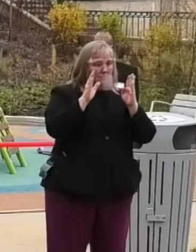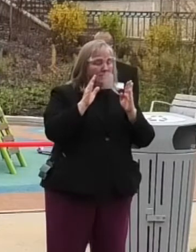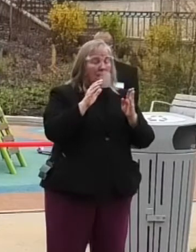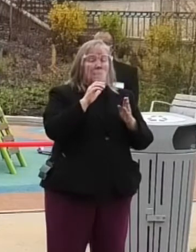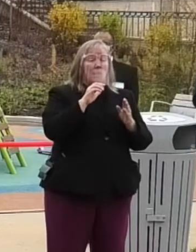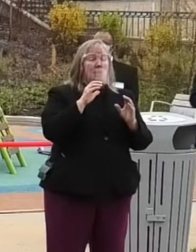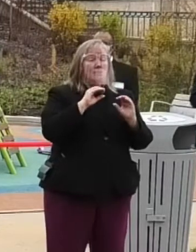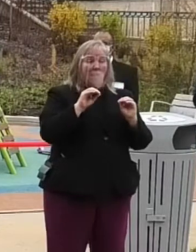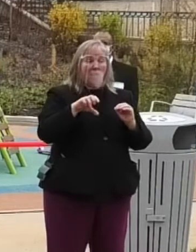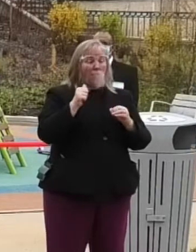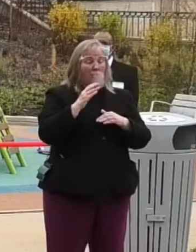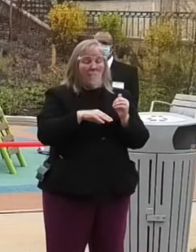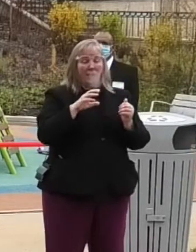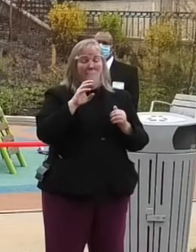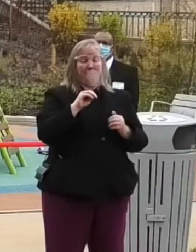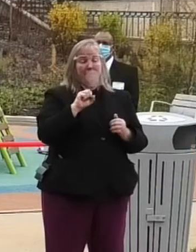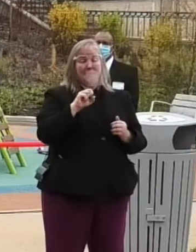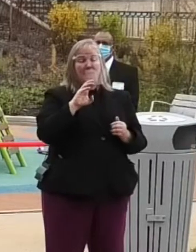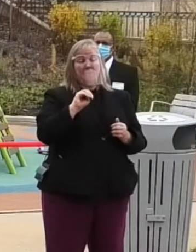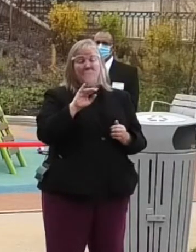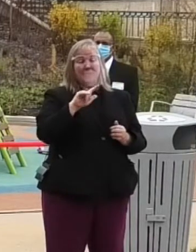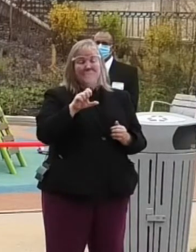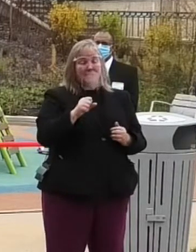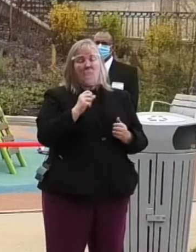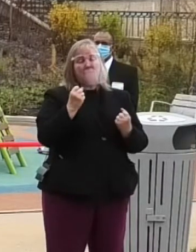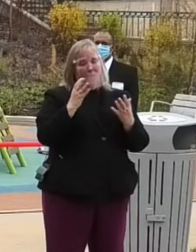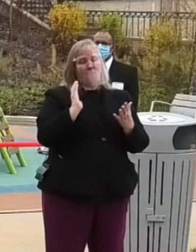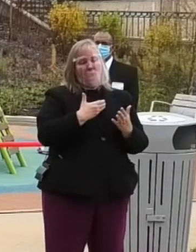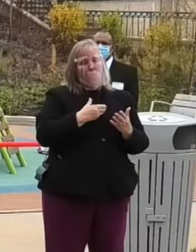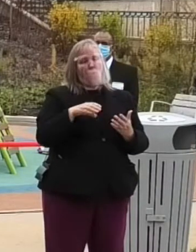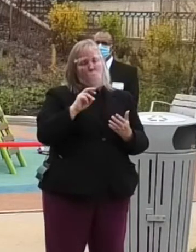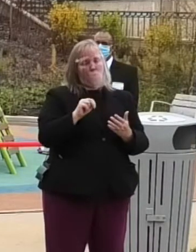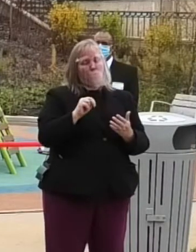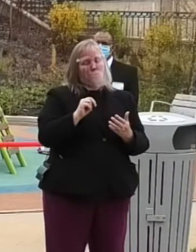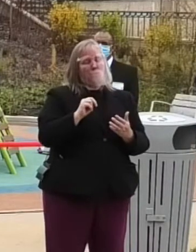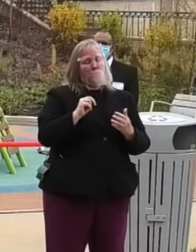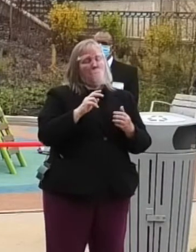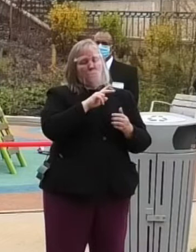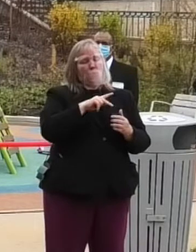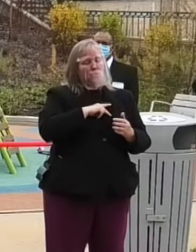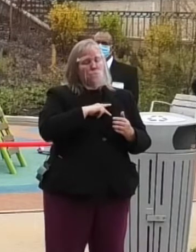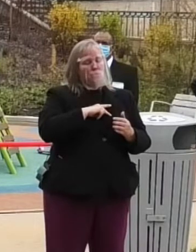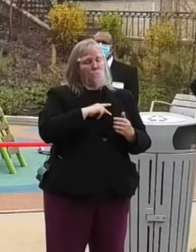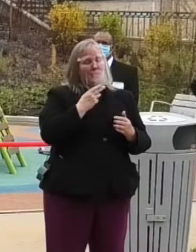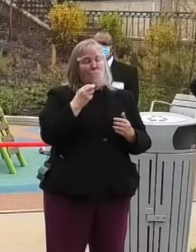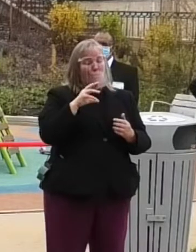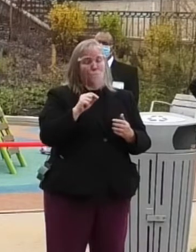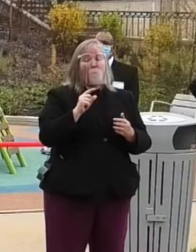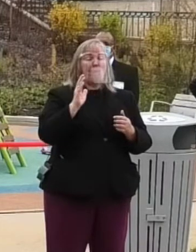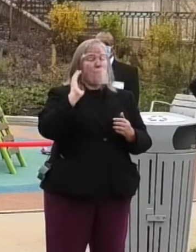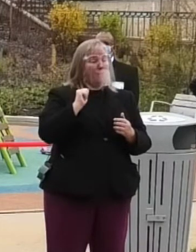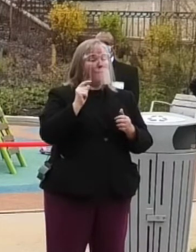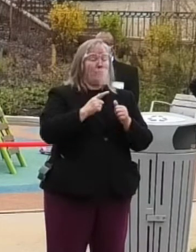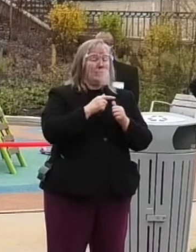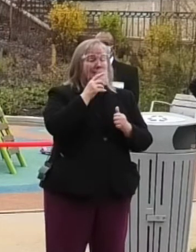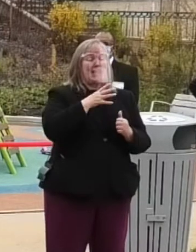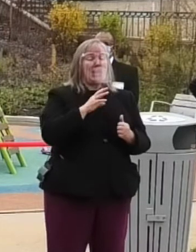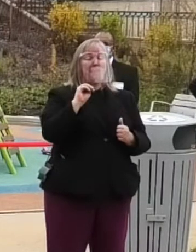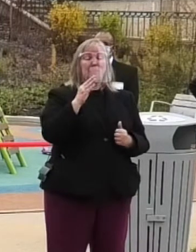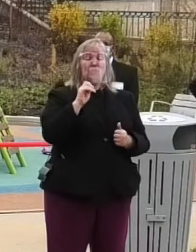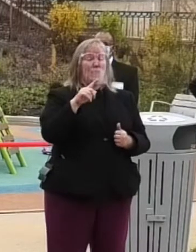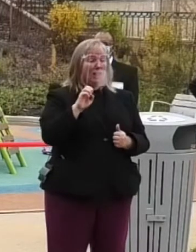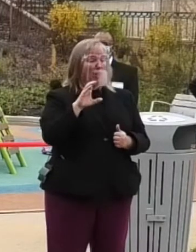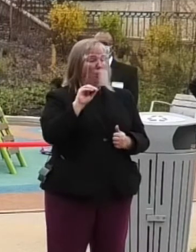Millie's, as well as many of our own personal heroes, former First Lady Michelle Obama, who sent